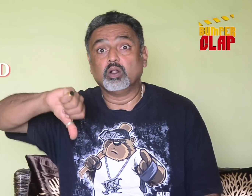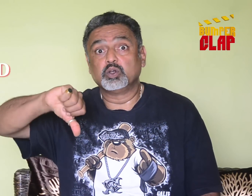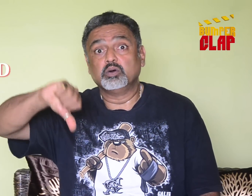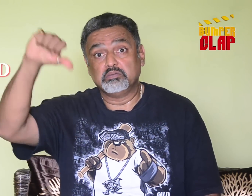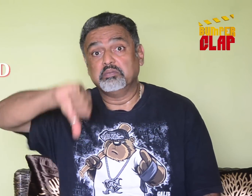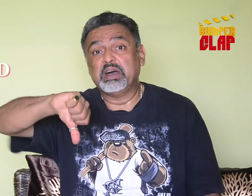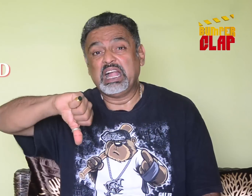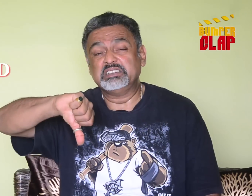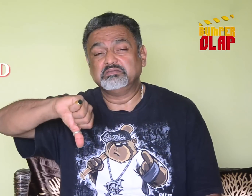also bad.